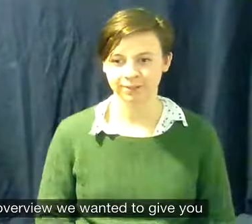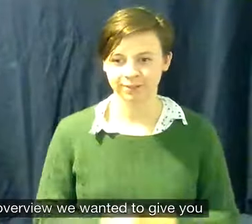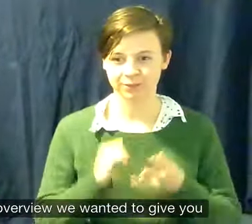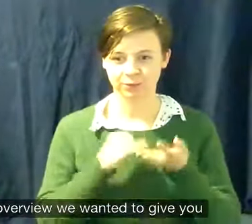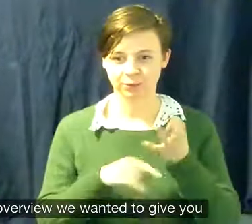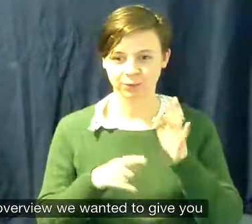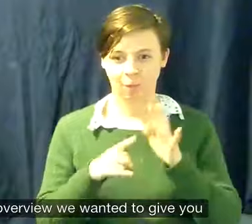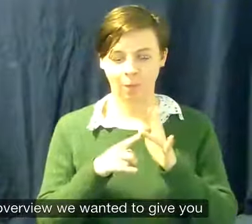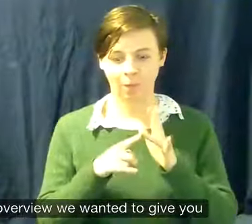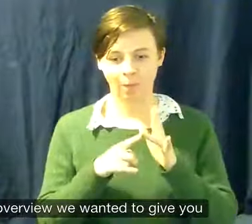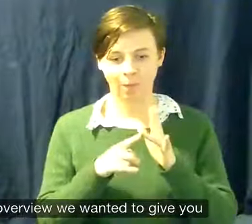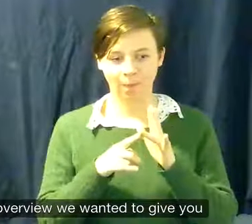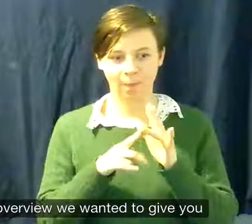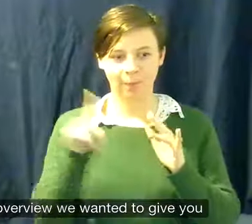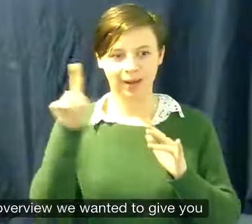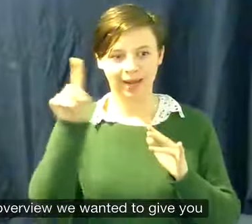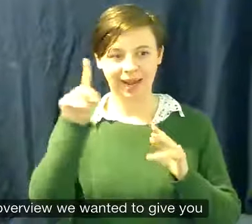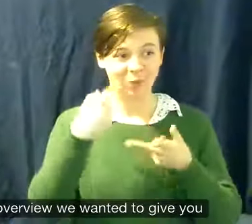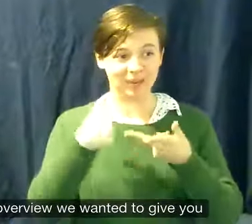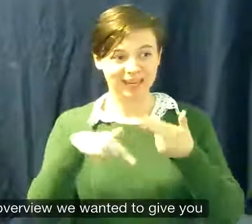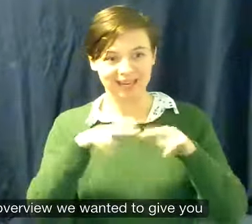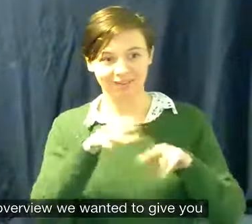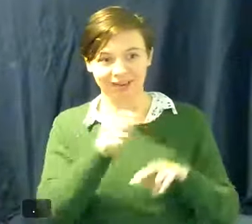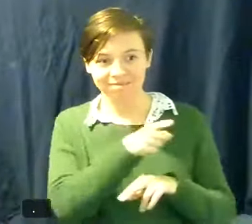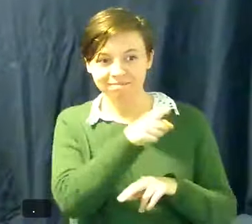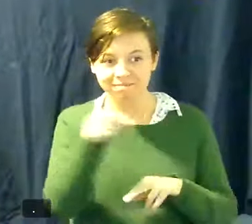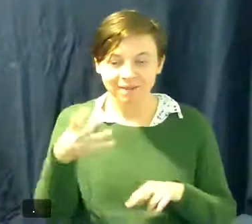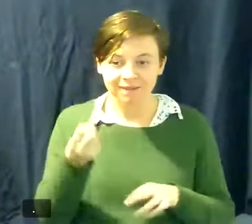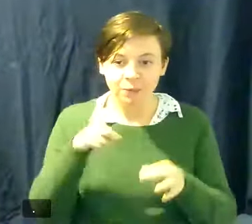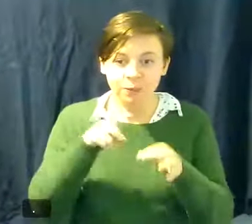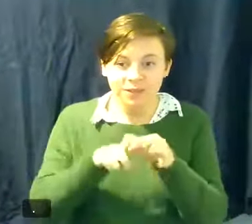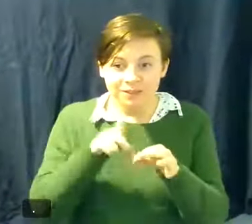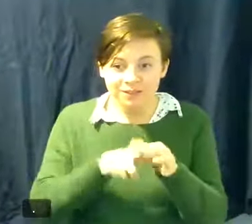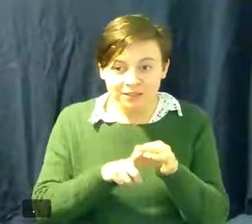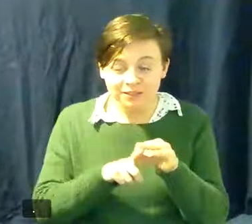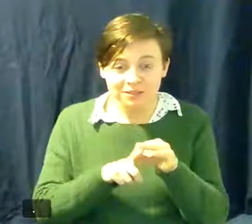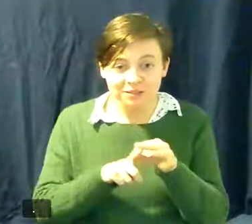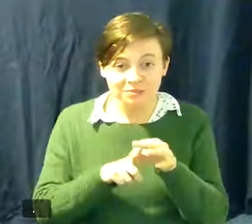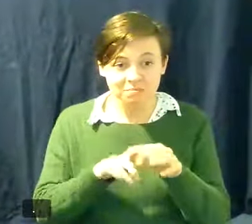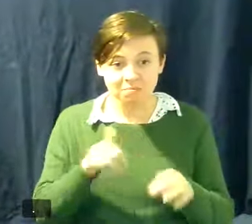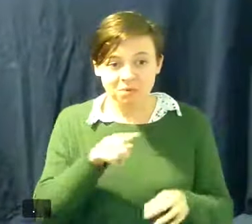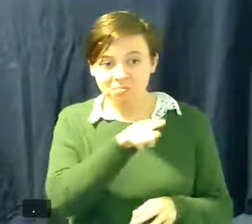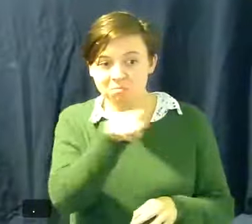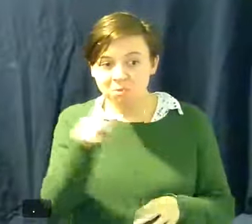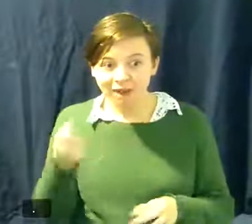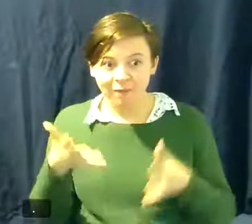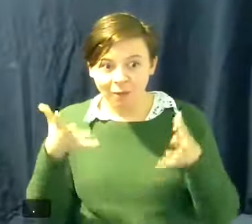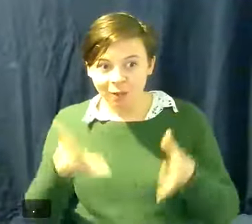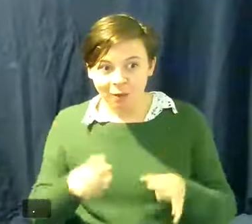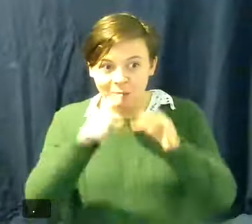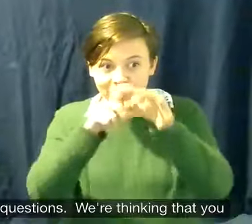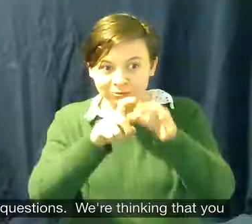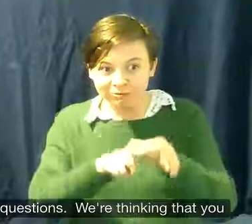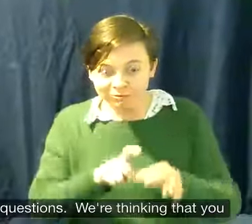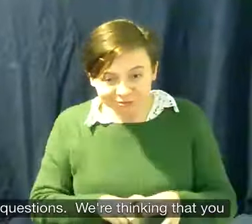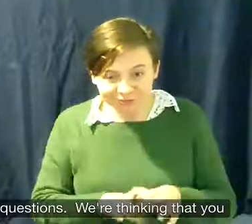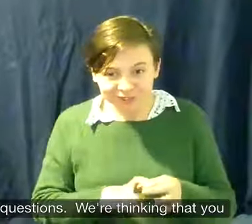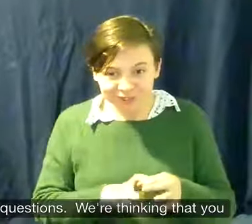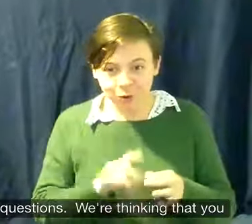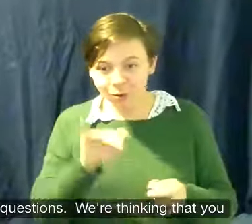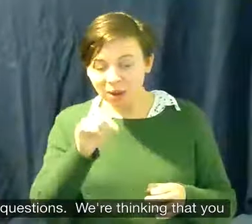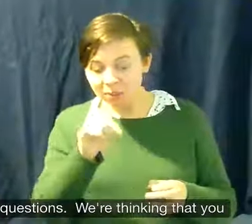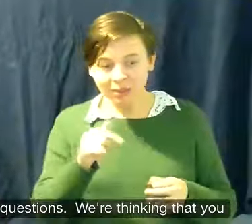So I'll now open it up to questions. We're thinking that you might have lots of questions, and hope that's given you a bit